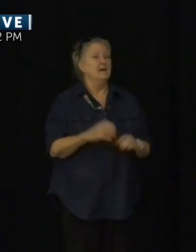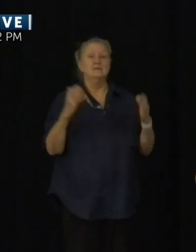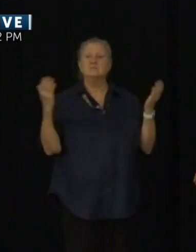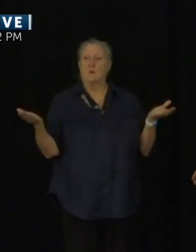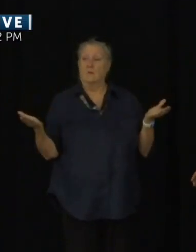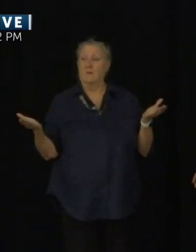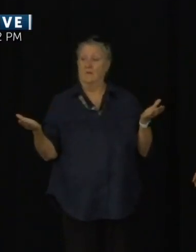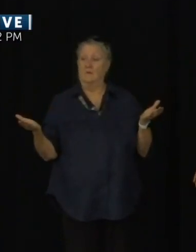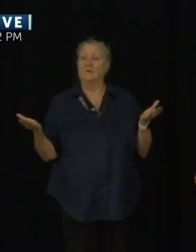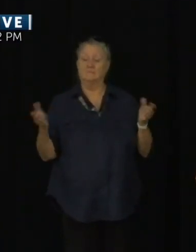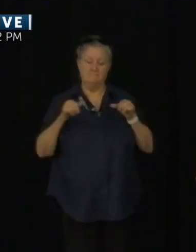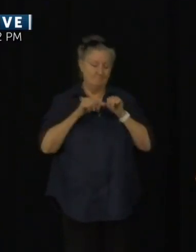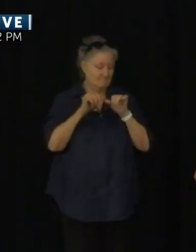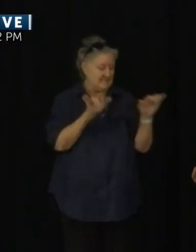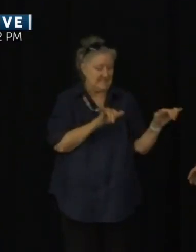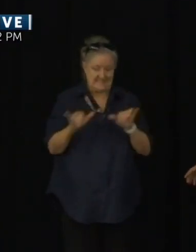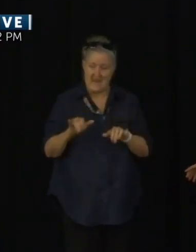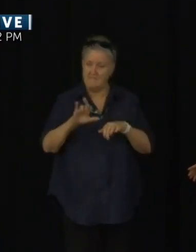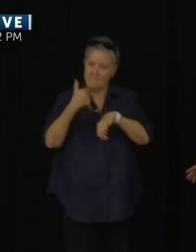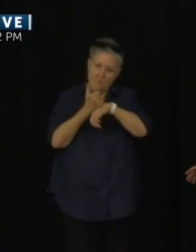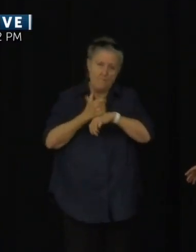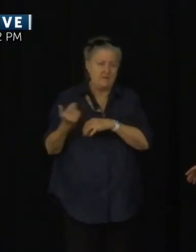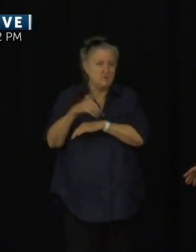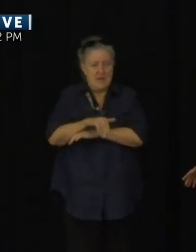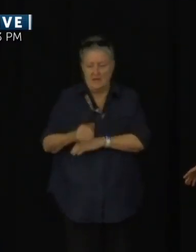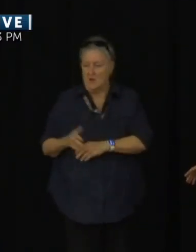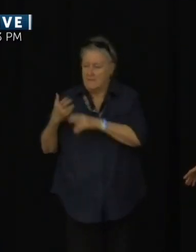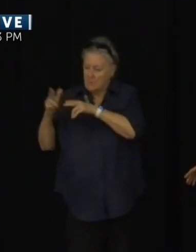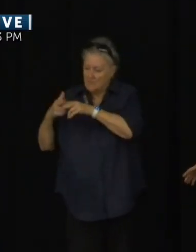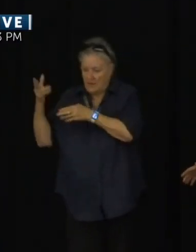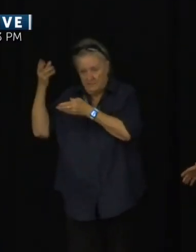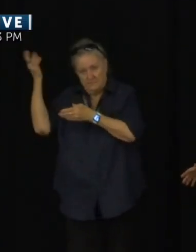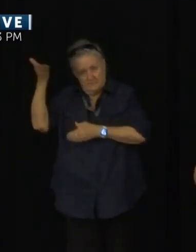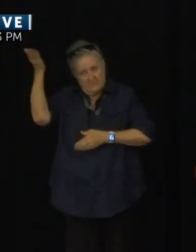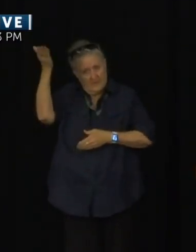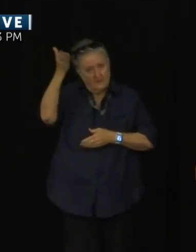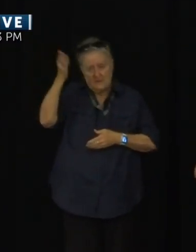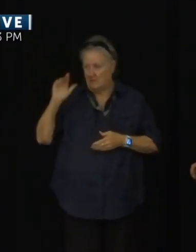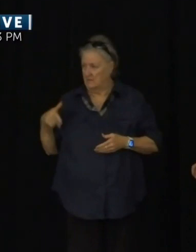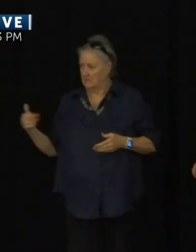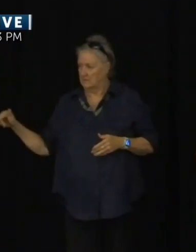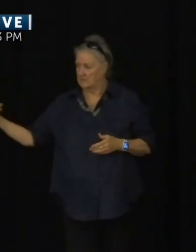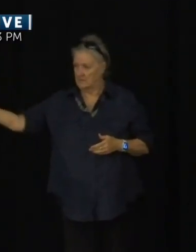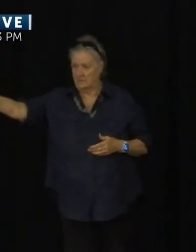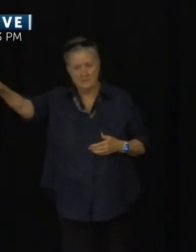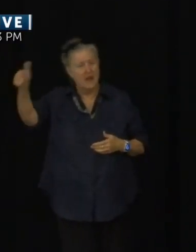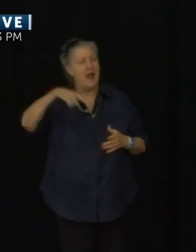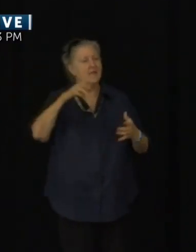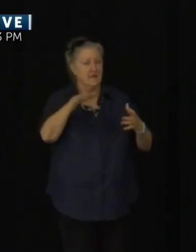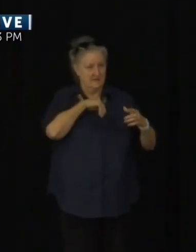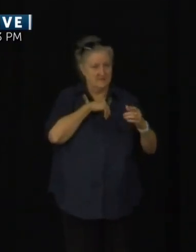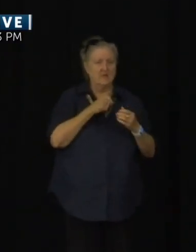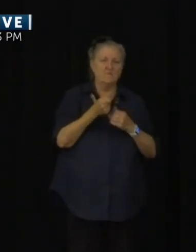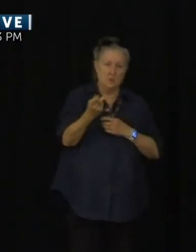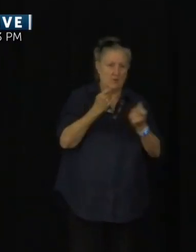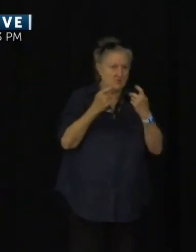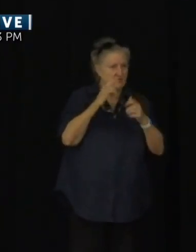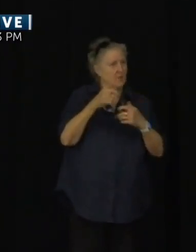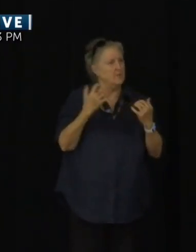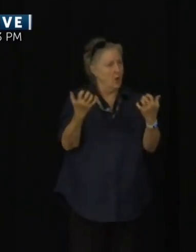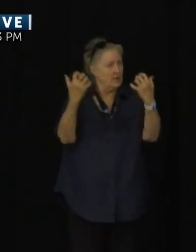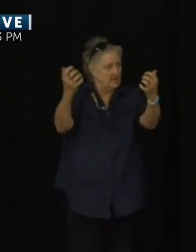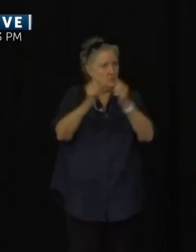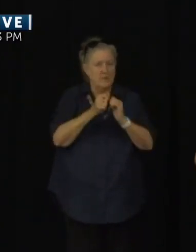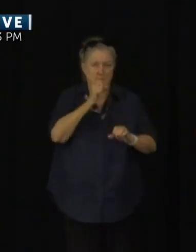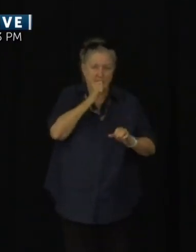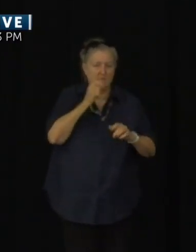So we're going to keep the same format tonight. We'll have briefings from several of our subject matter experts, and then we will take some questions from the audience